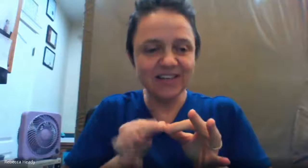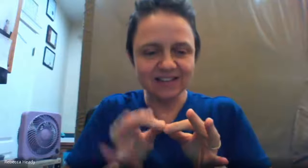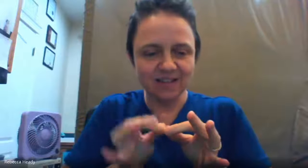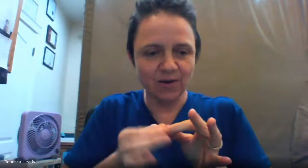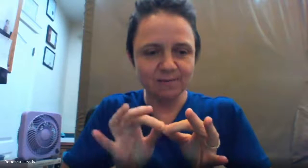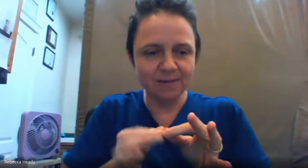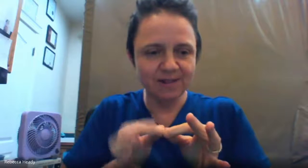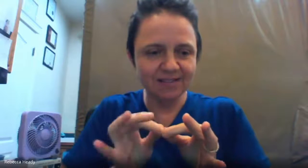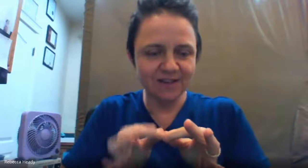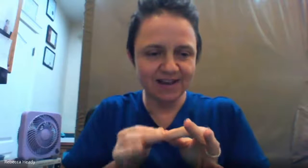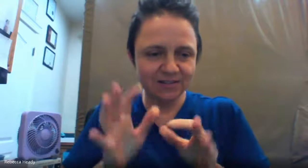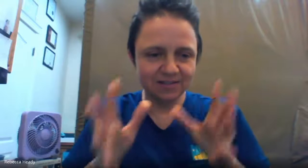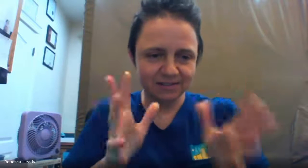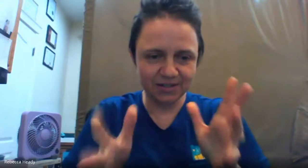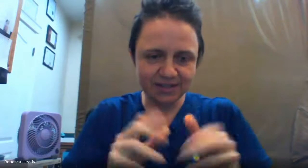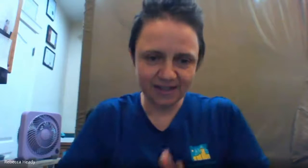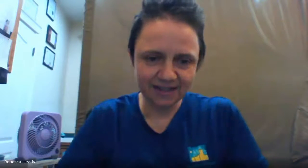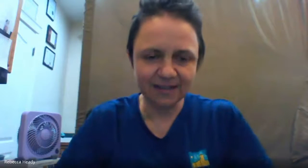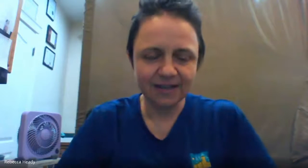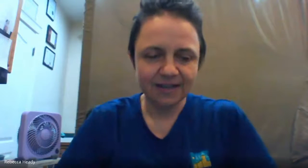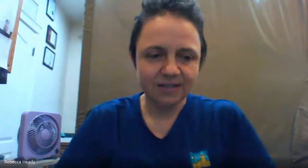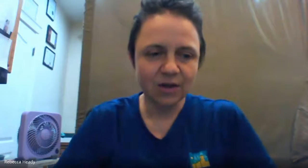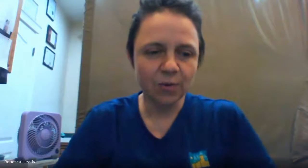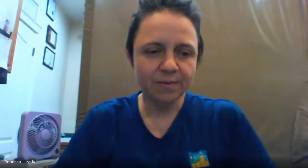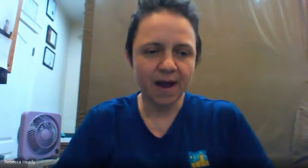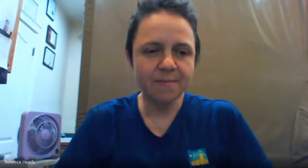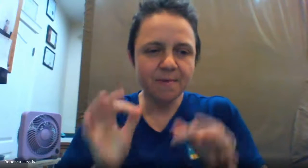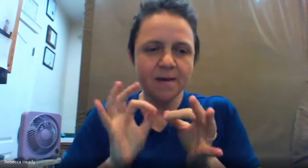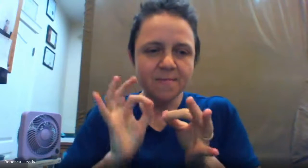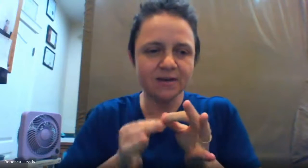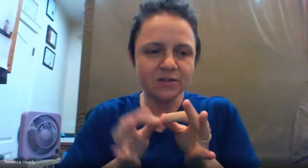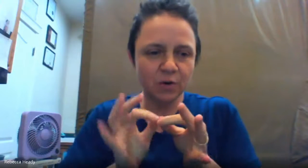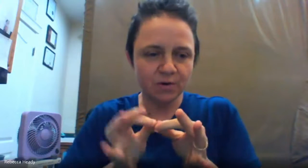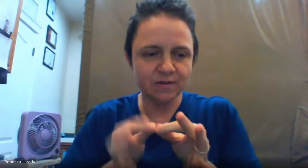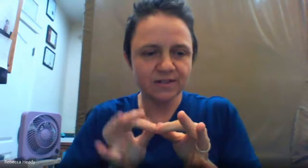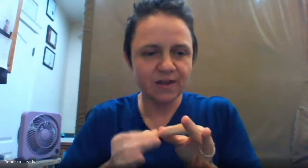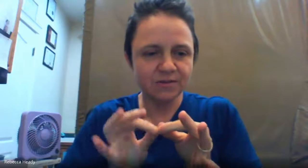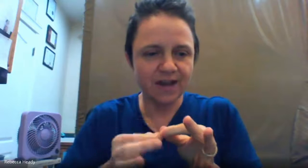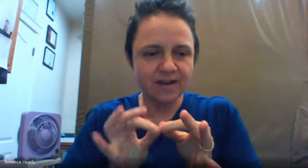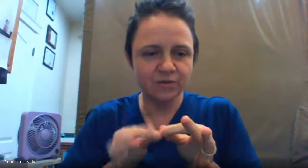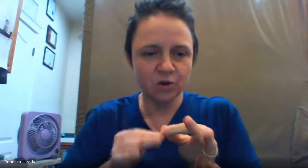guess though. I'm glad that you guys are looking and thinking. So I'm an interpreter. This is how you sign